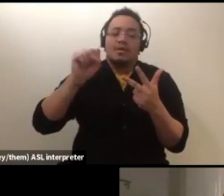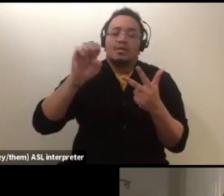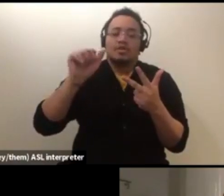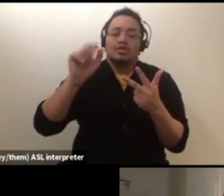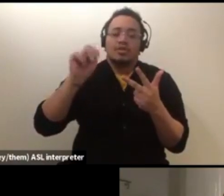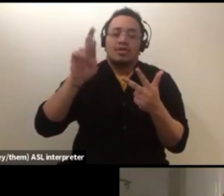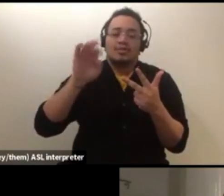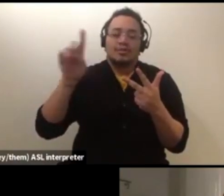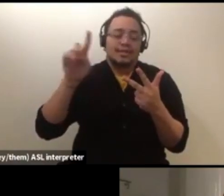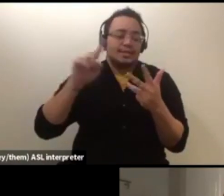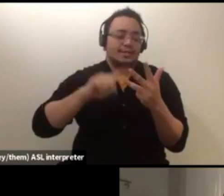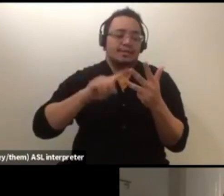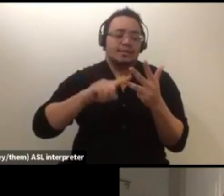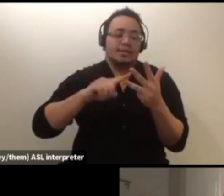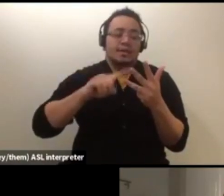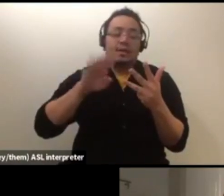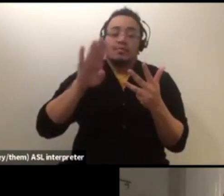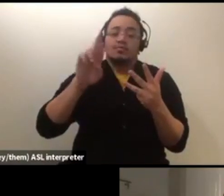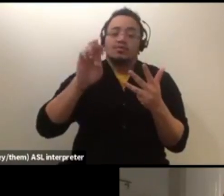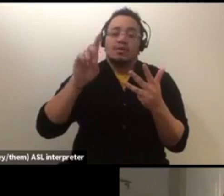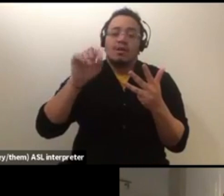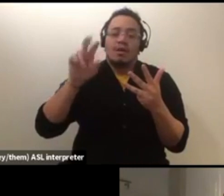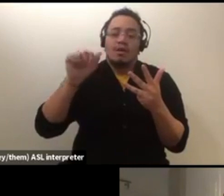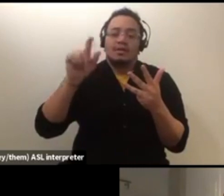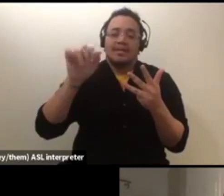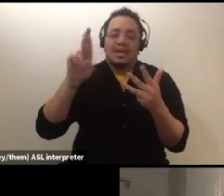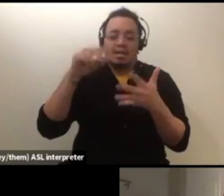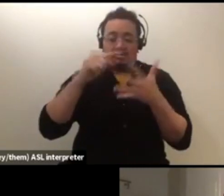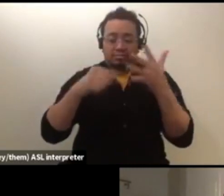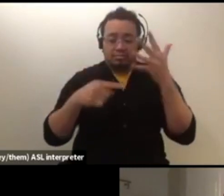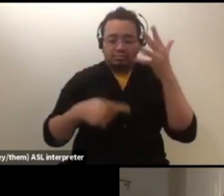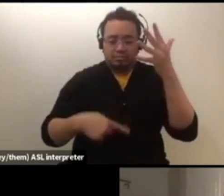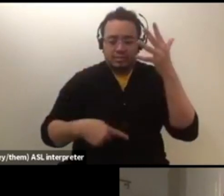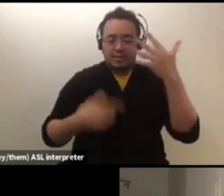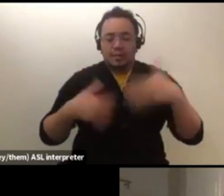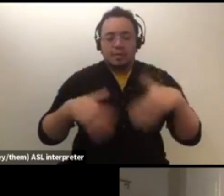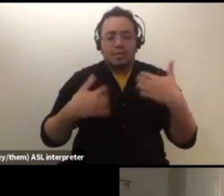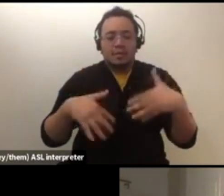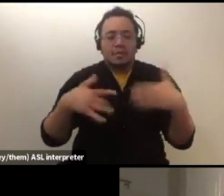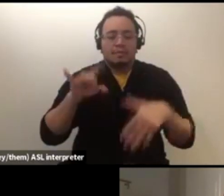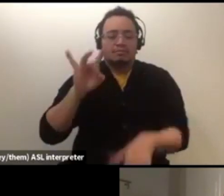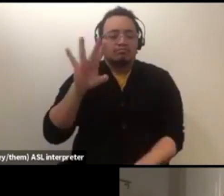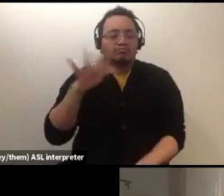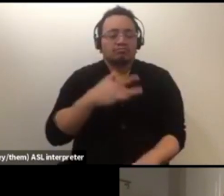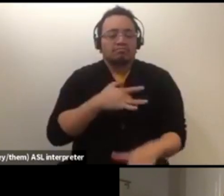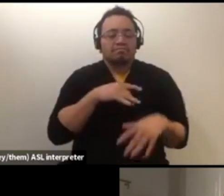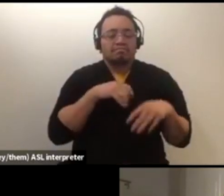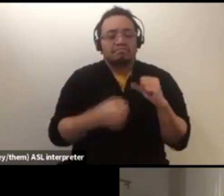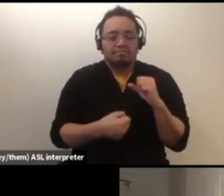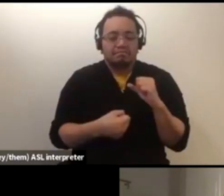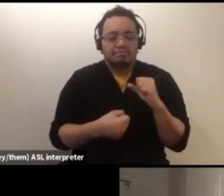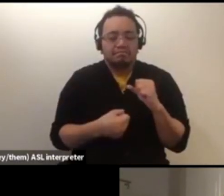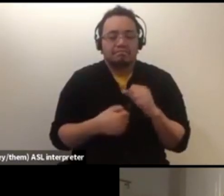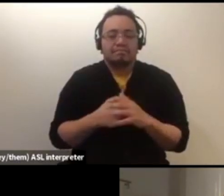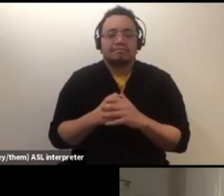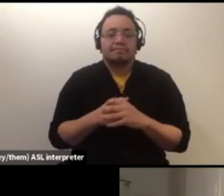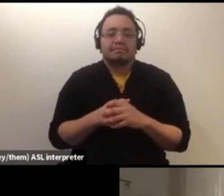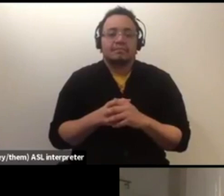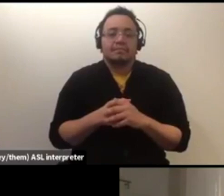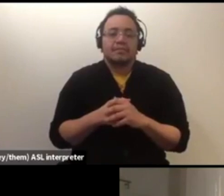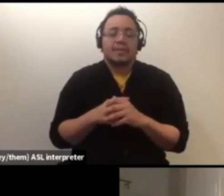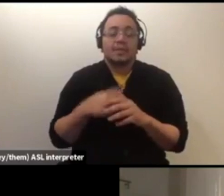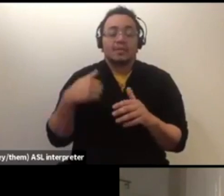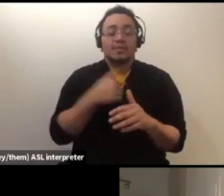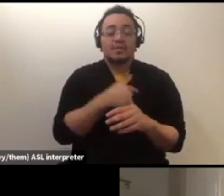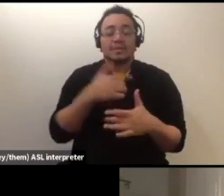entirety when we're around other Black, queer, and trans people. What needs to happen in our movement to love, center,